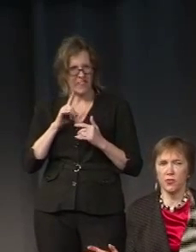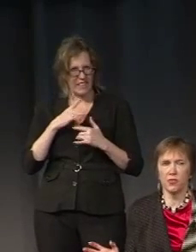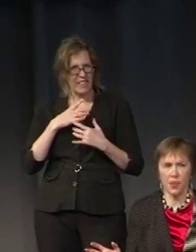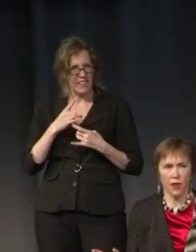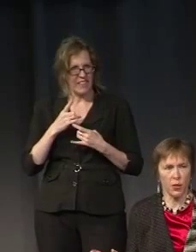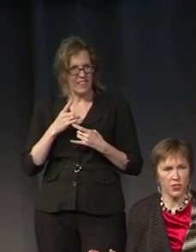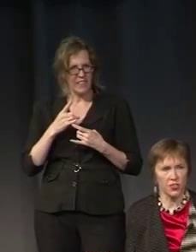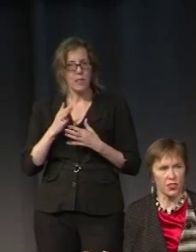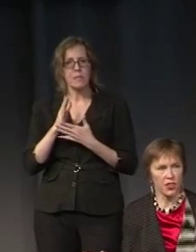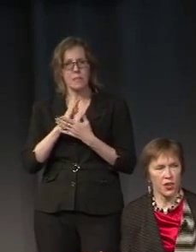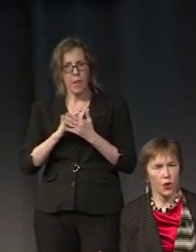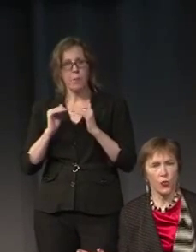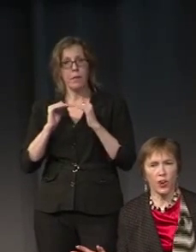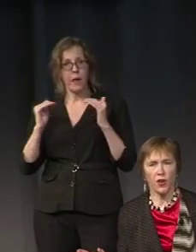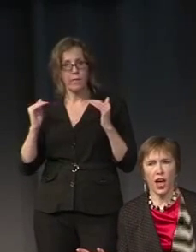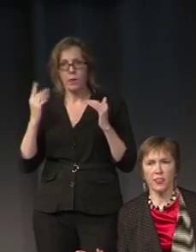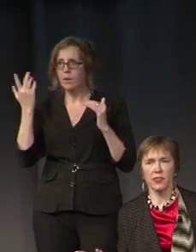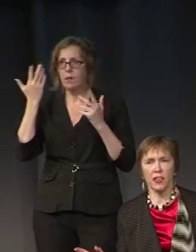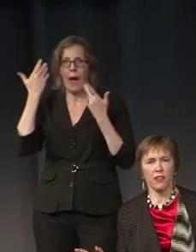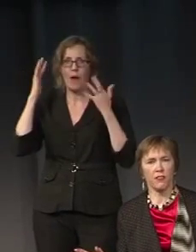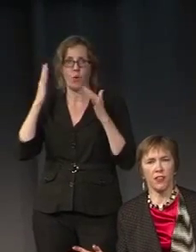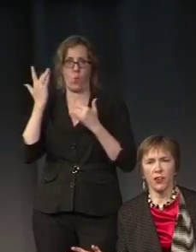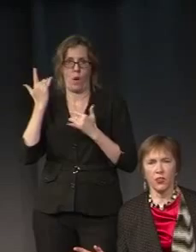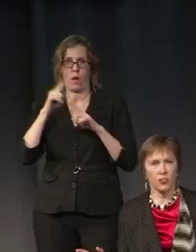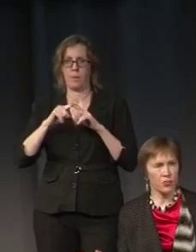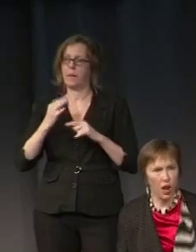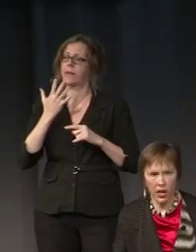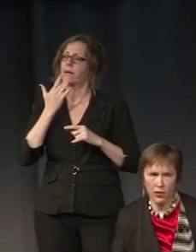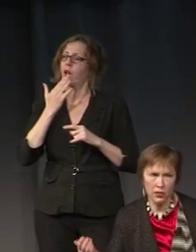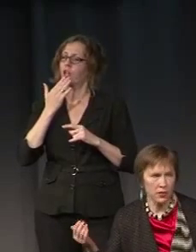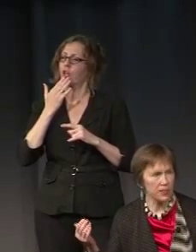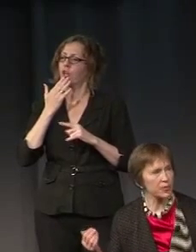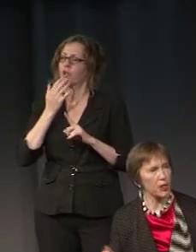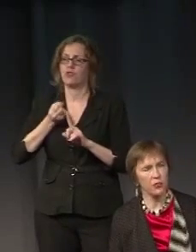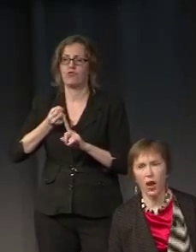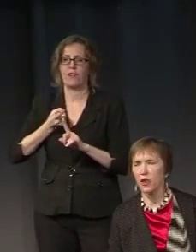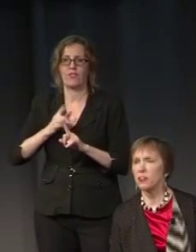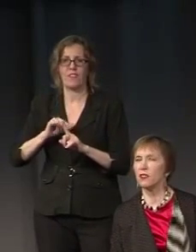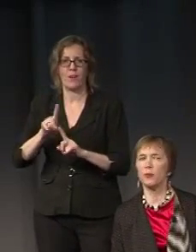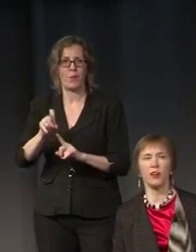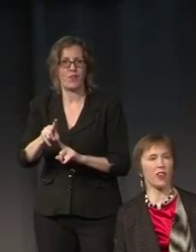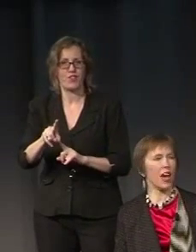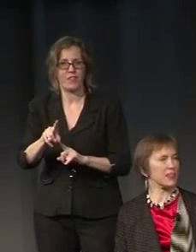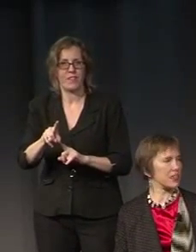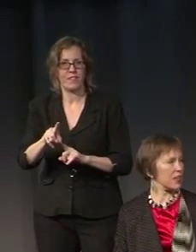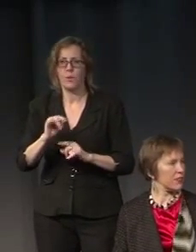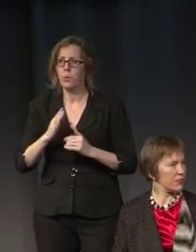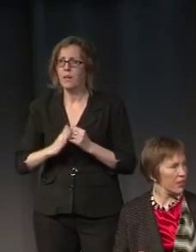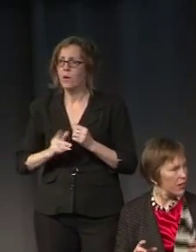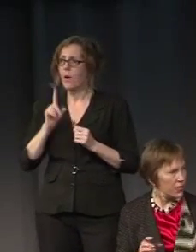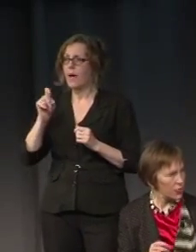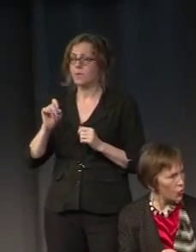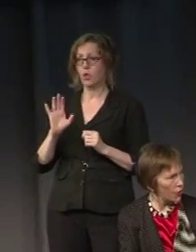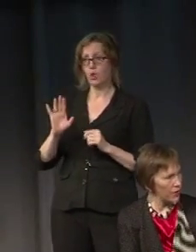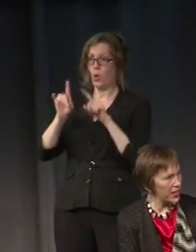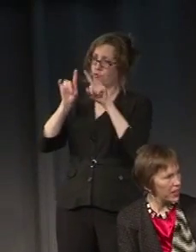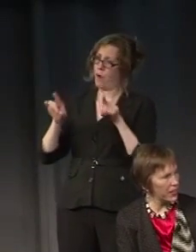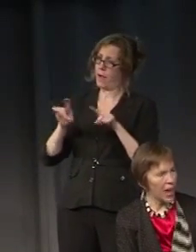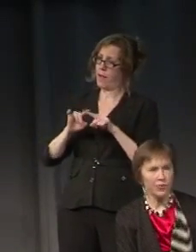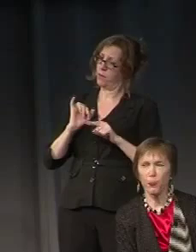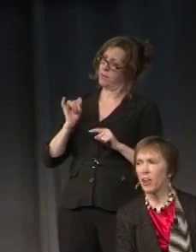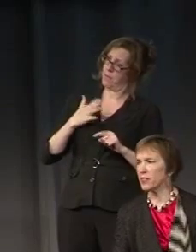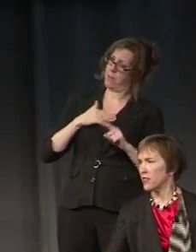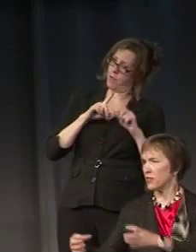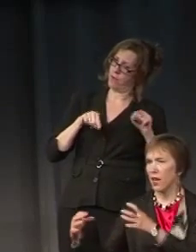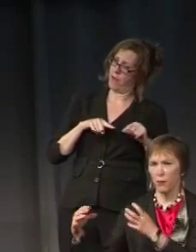color induces that question. We don't ask if your triangle is my triangle. We don't ask if your reading